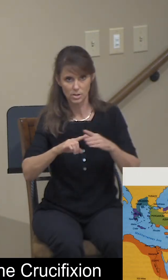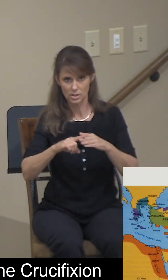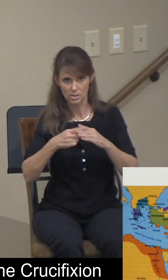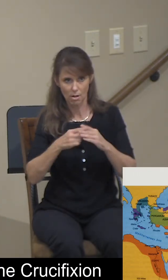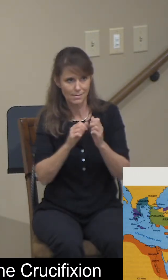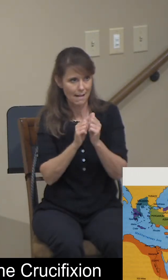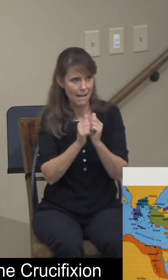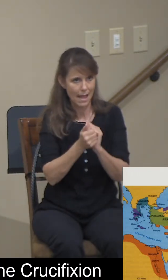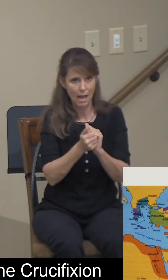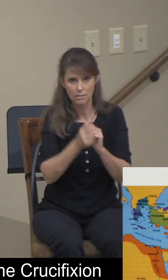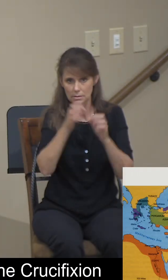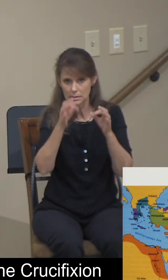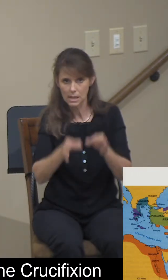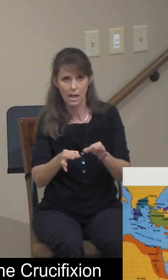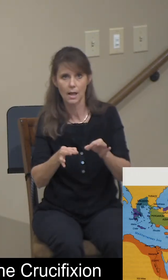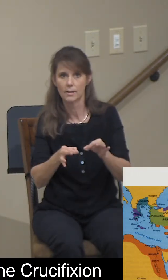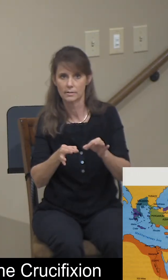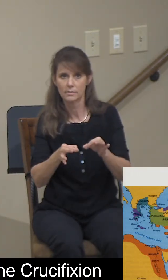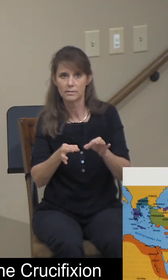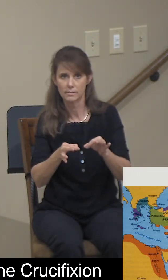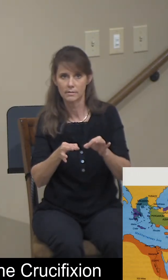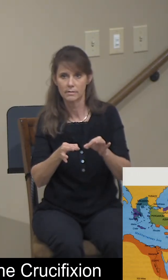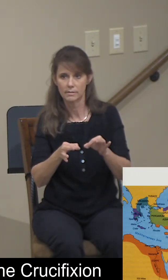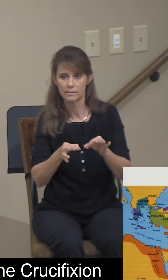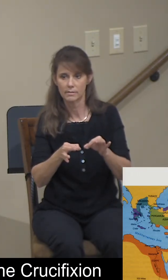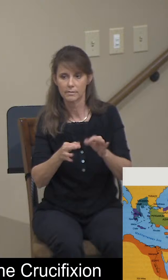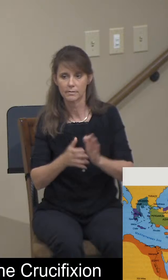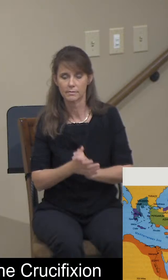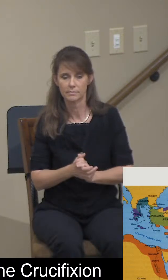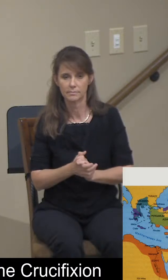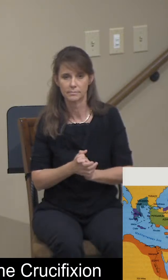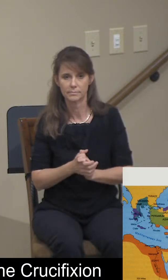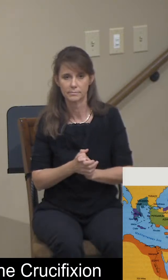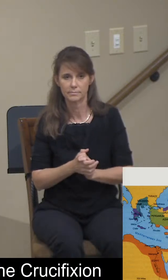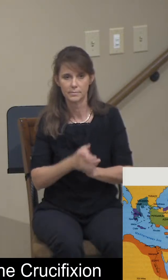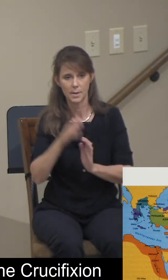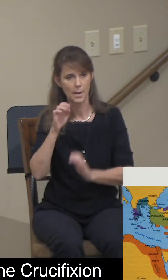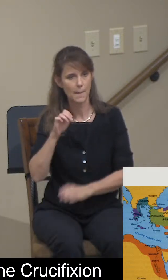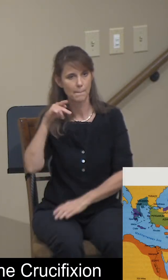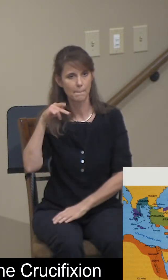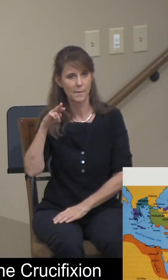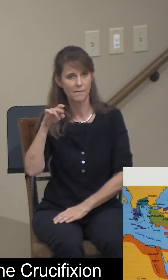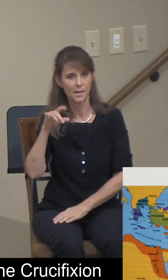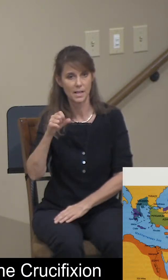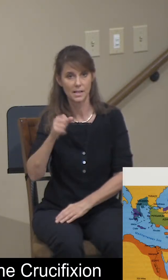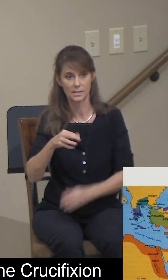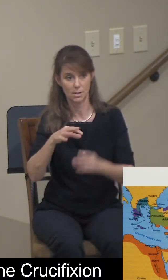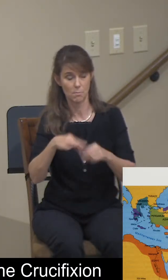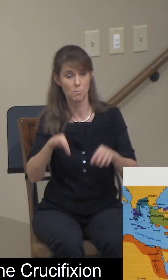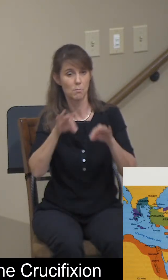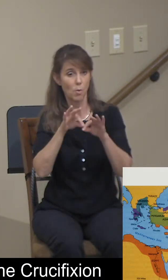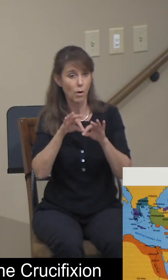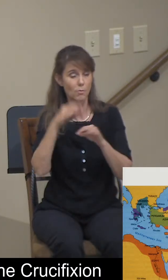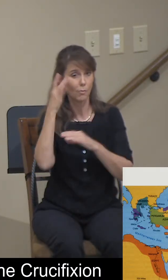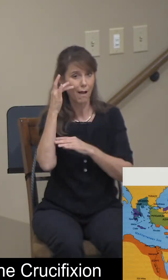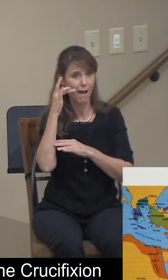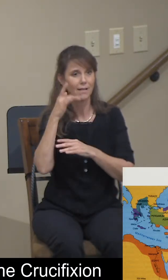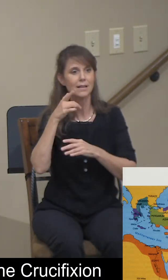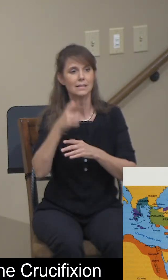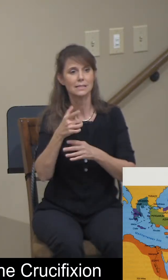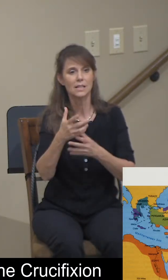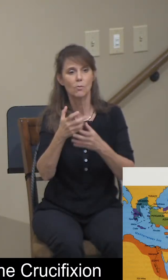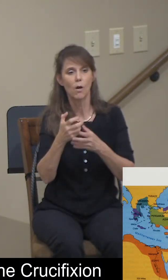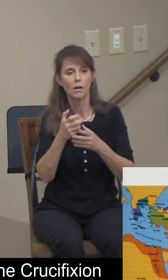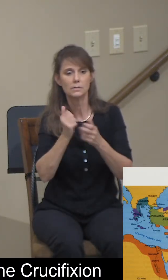these questions during this period. Antiochus Epiphanes is an important player in this tension because he works to elevate the Hellenized